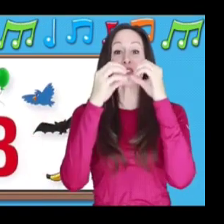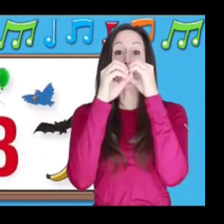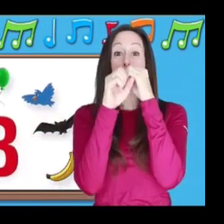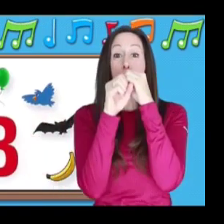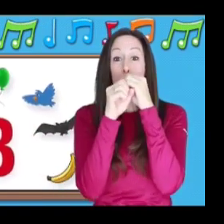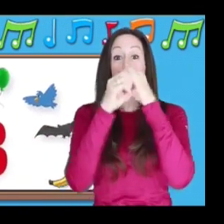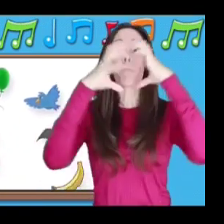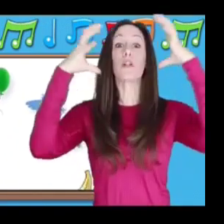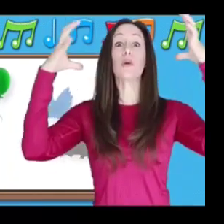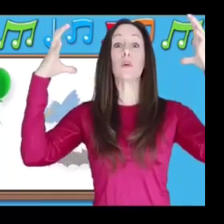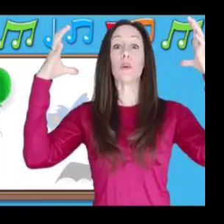for balloon,